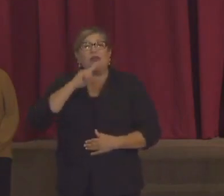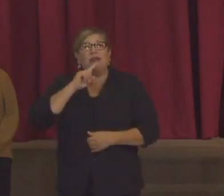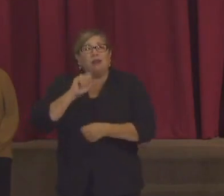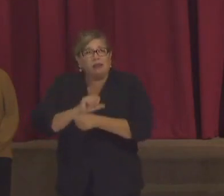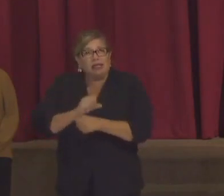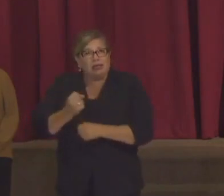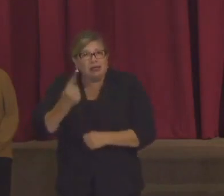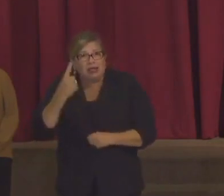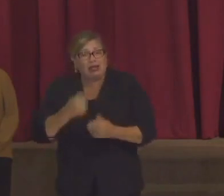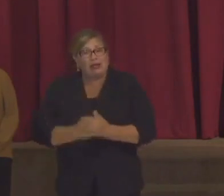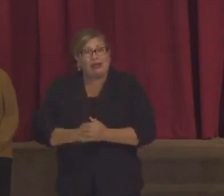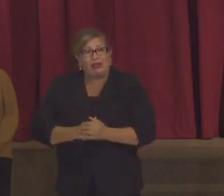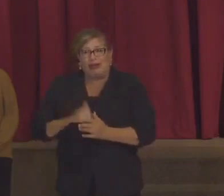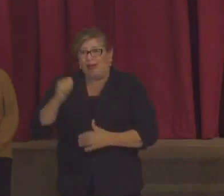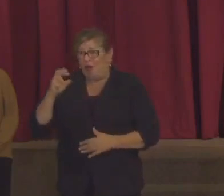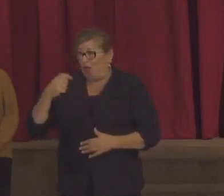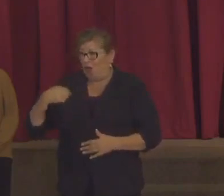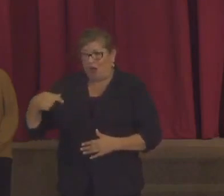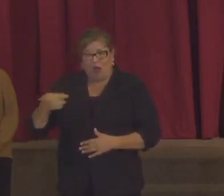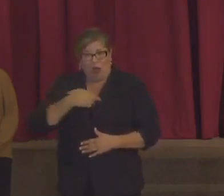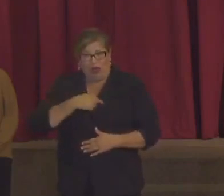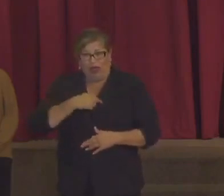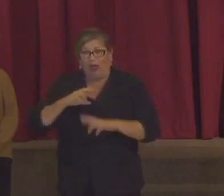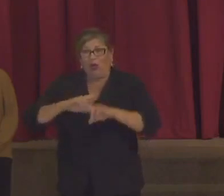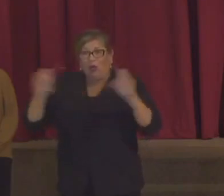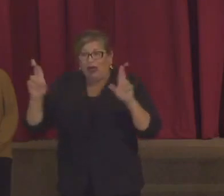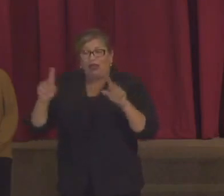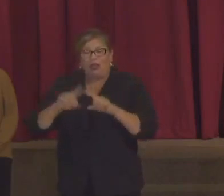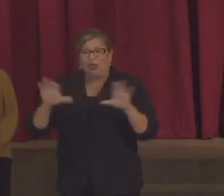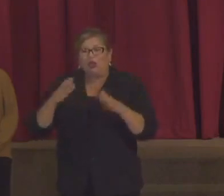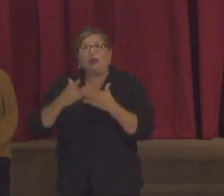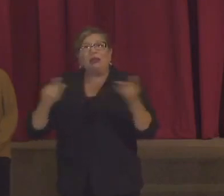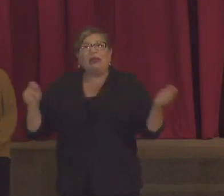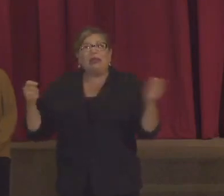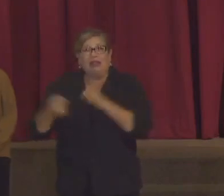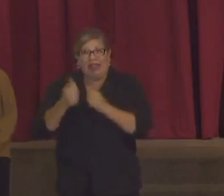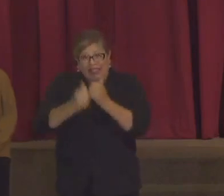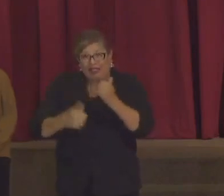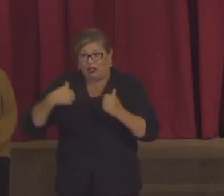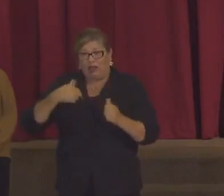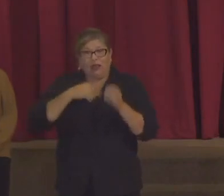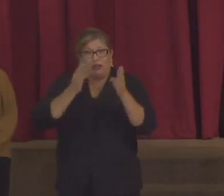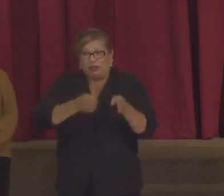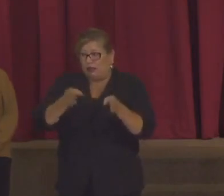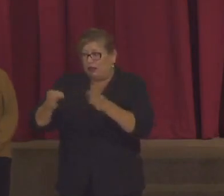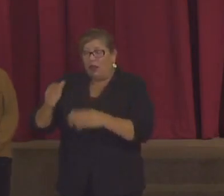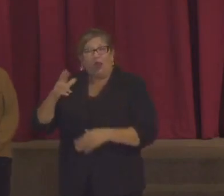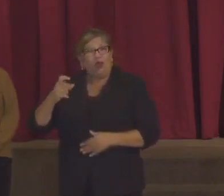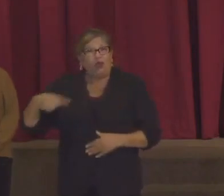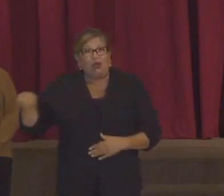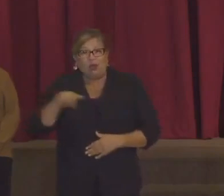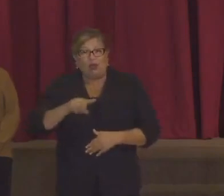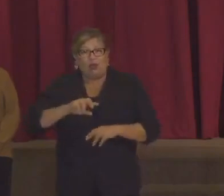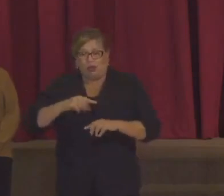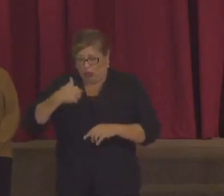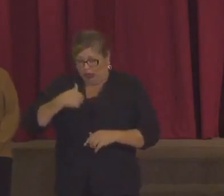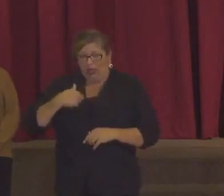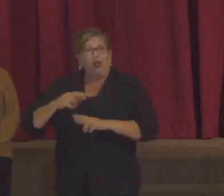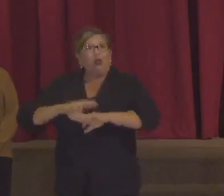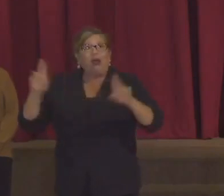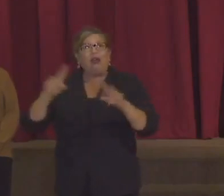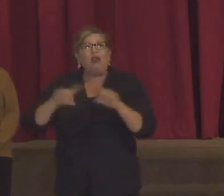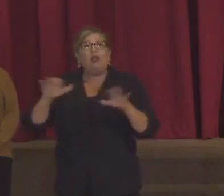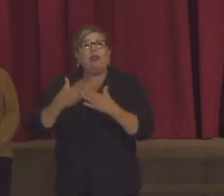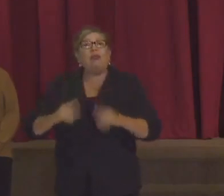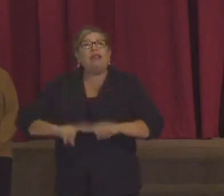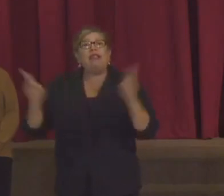something differently about it? Each and every one of us watching, what are we going to do differently, foundationally, fundamentally, not in the short